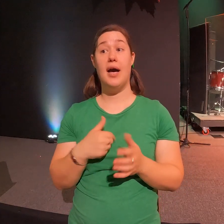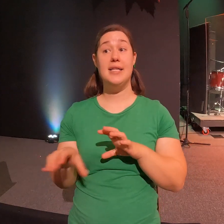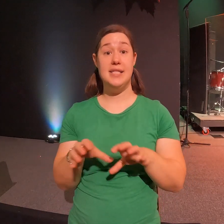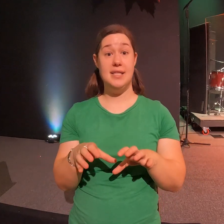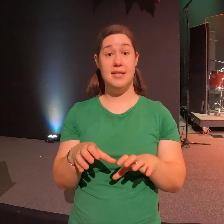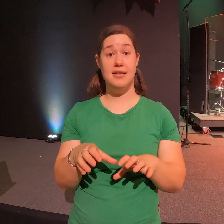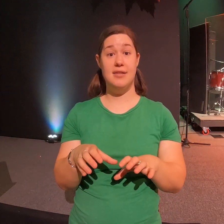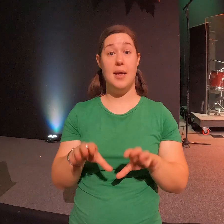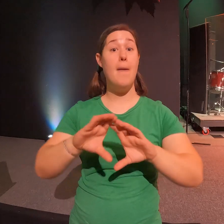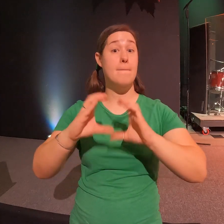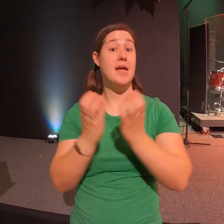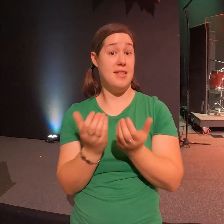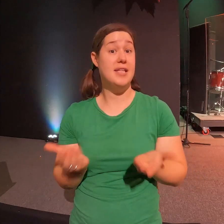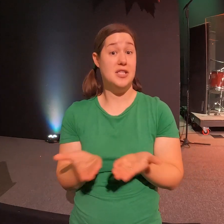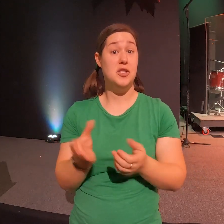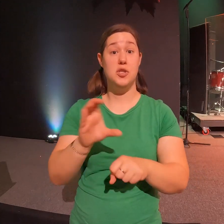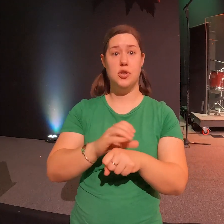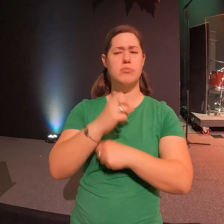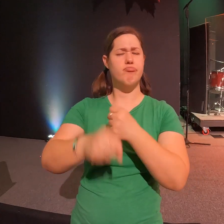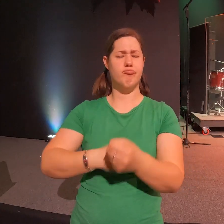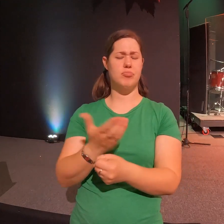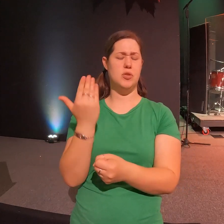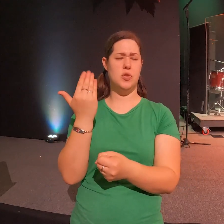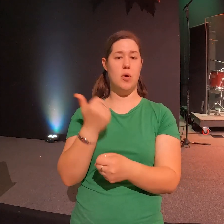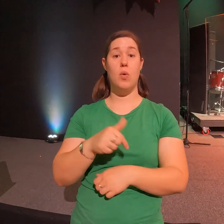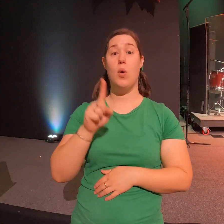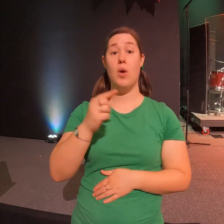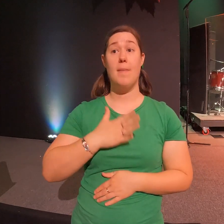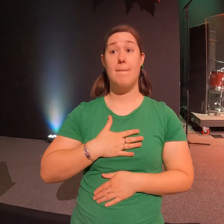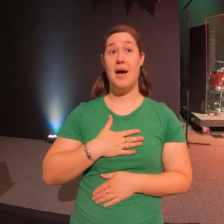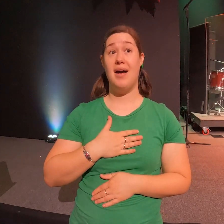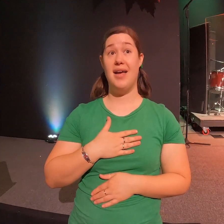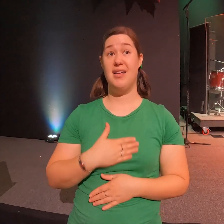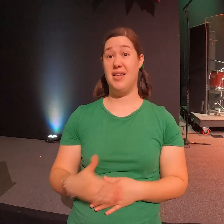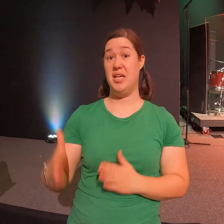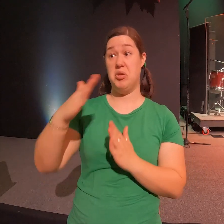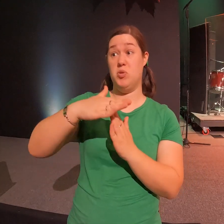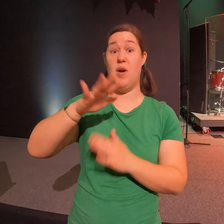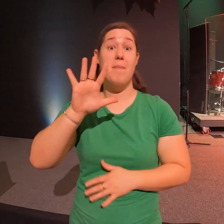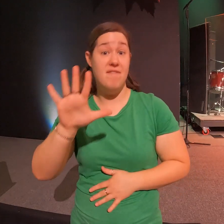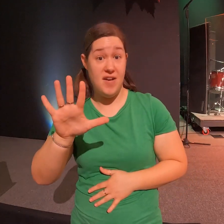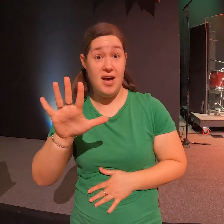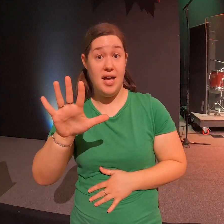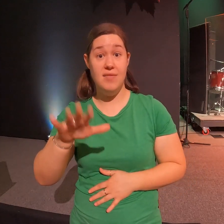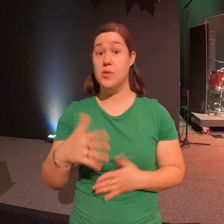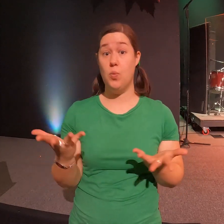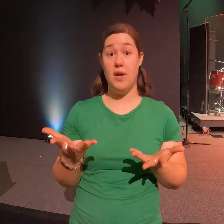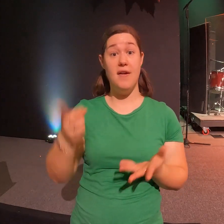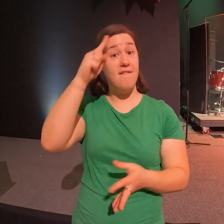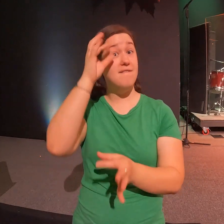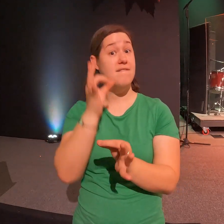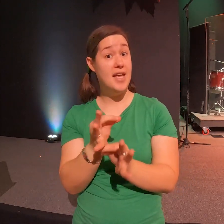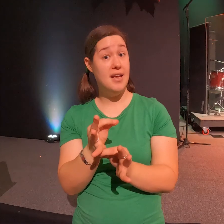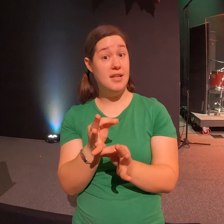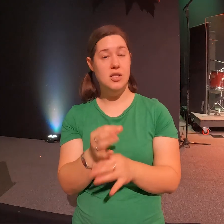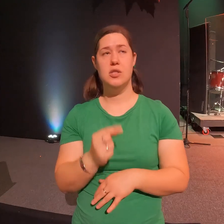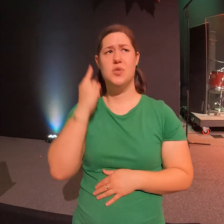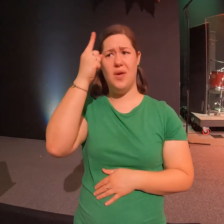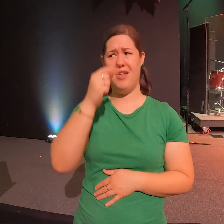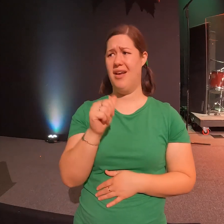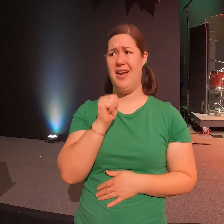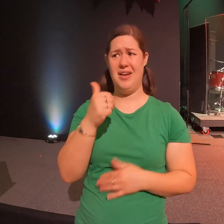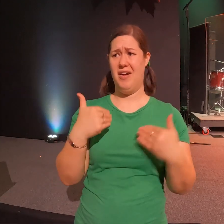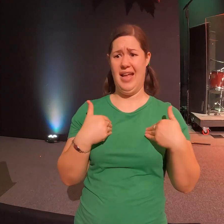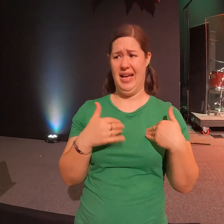faith. And I thought to myself, no, I don't have the kind of faith like, you know, Meshach, Shadrach, and Abednego.